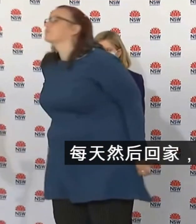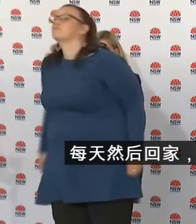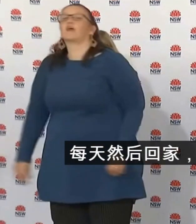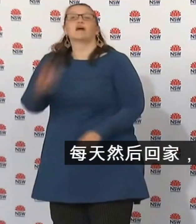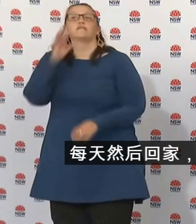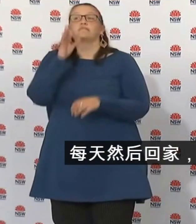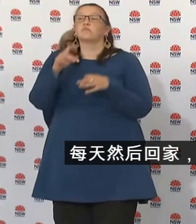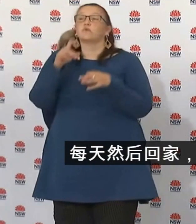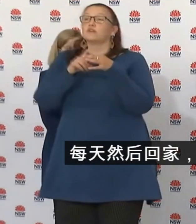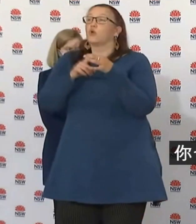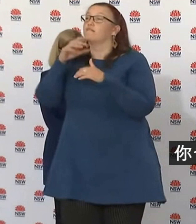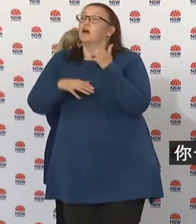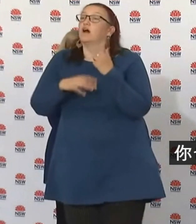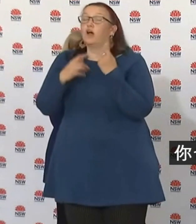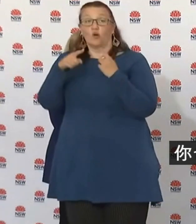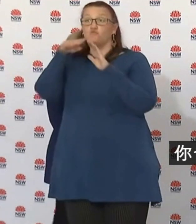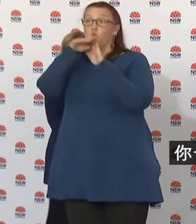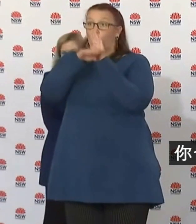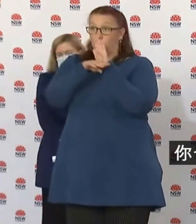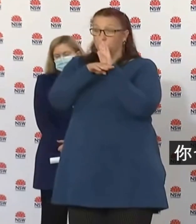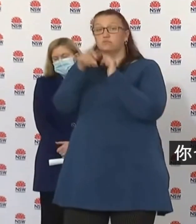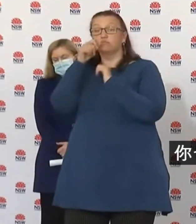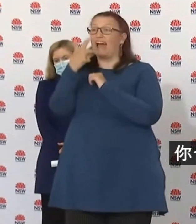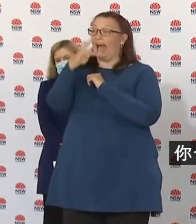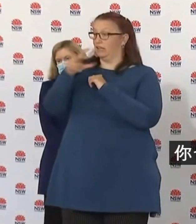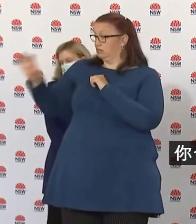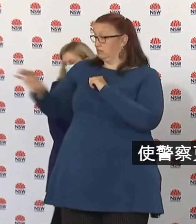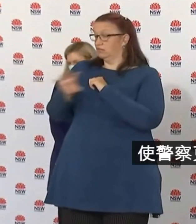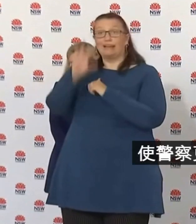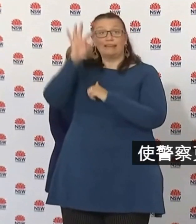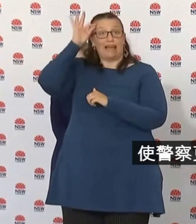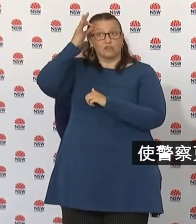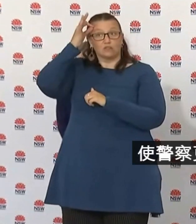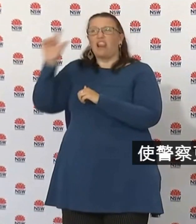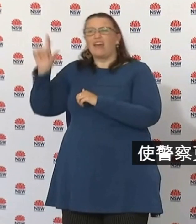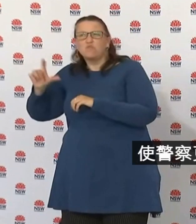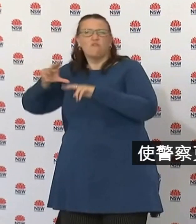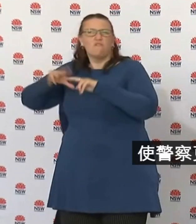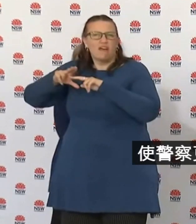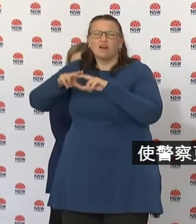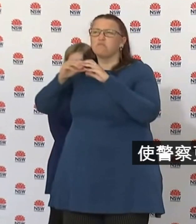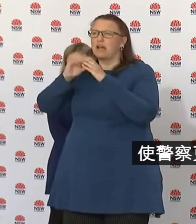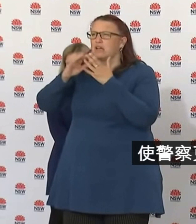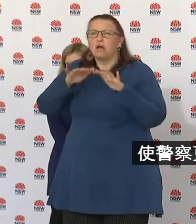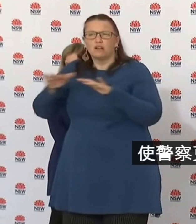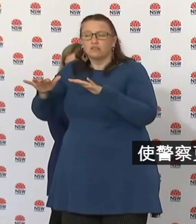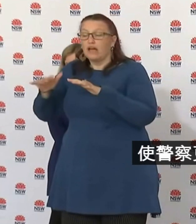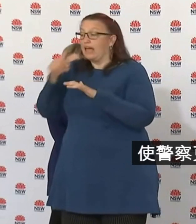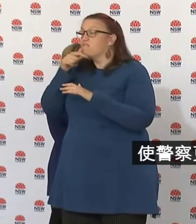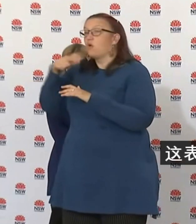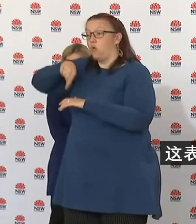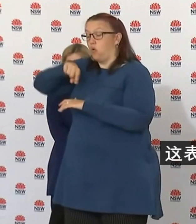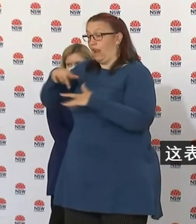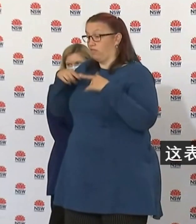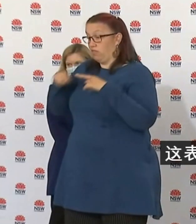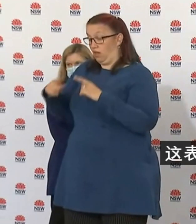a different LGA? Can you clarify that? And also, you say these rules are about compliance, making it easier for police to enforce the rules.